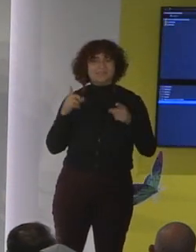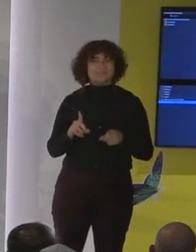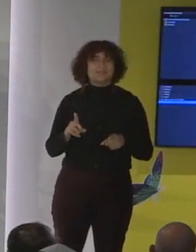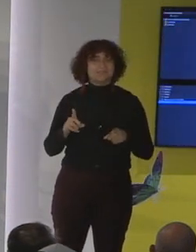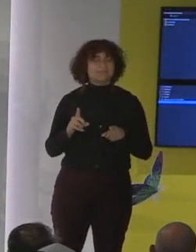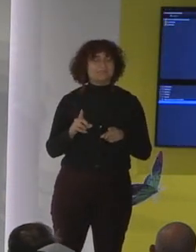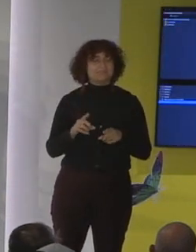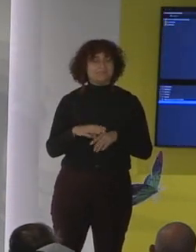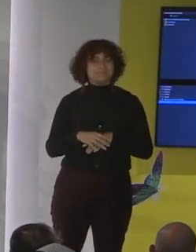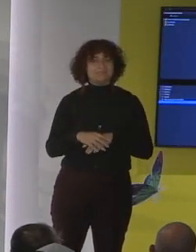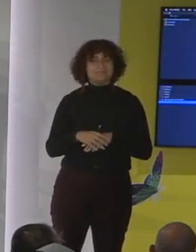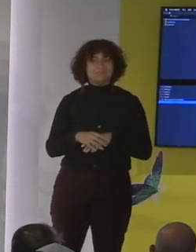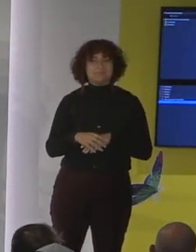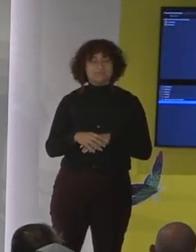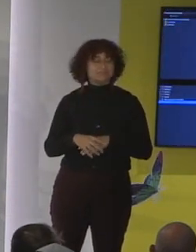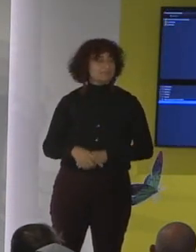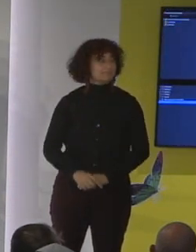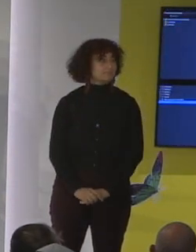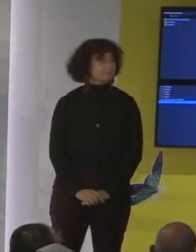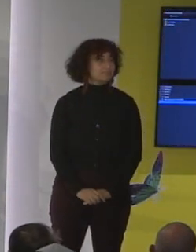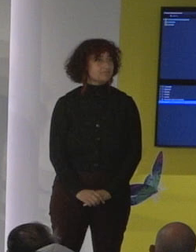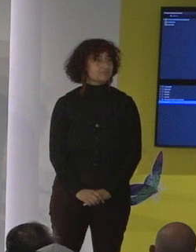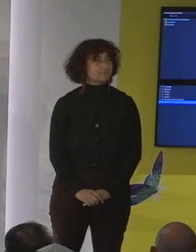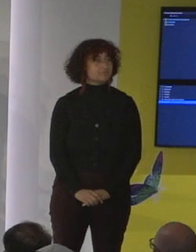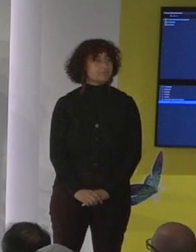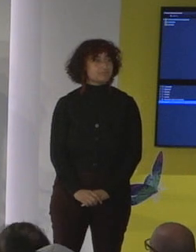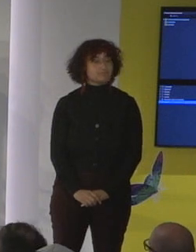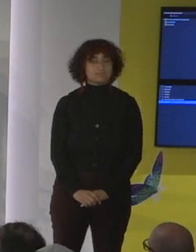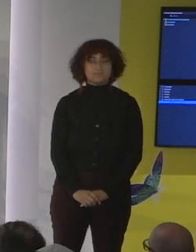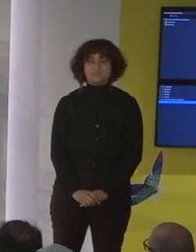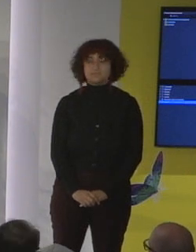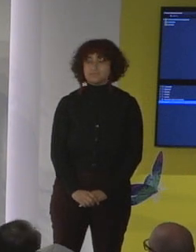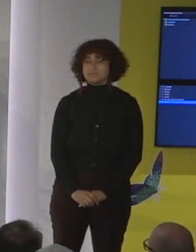this completed project I can demo for you.